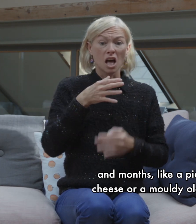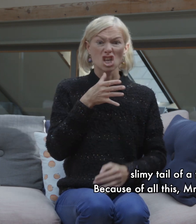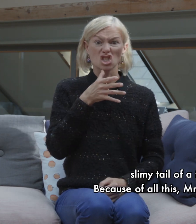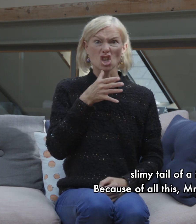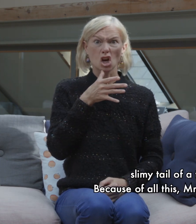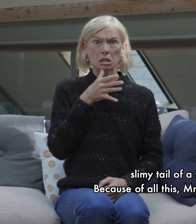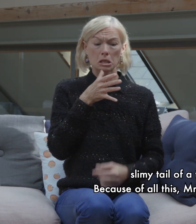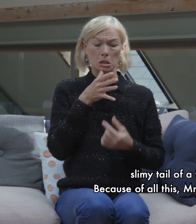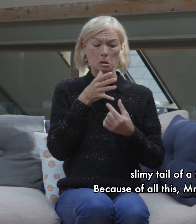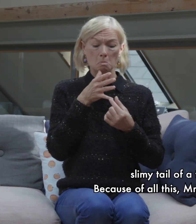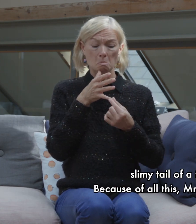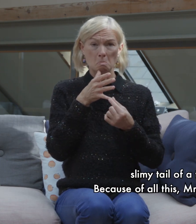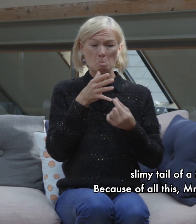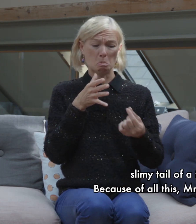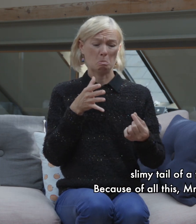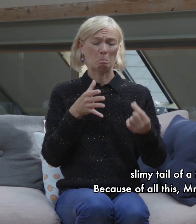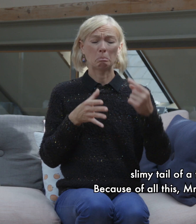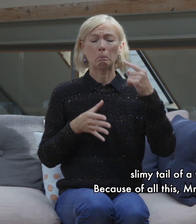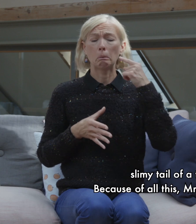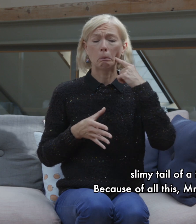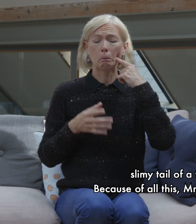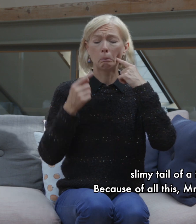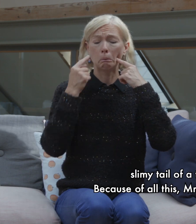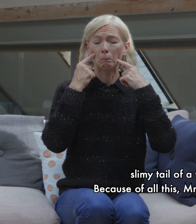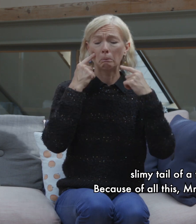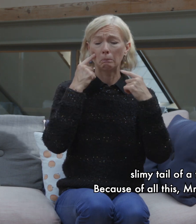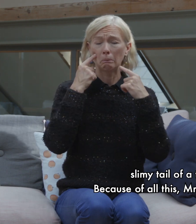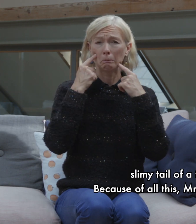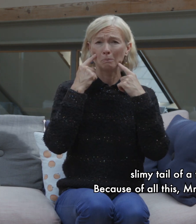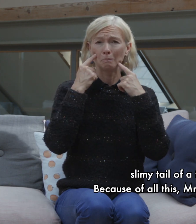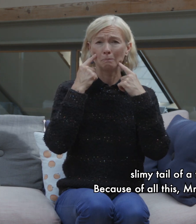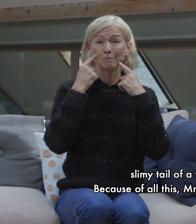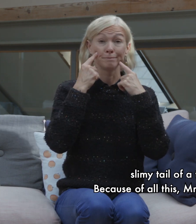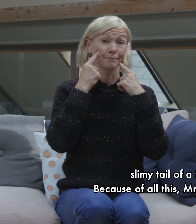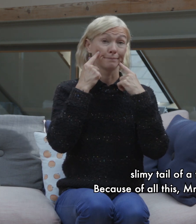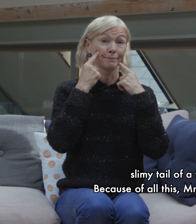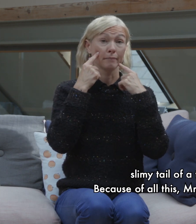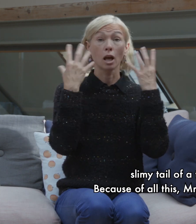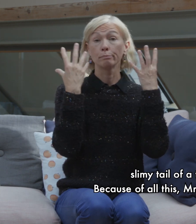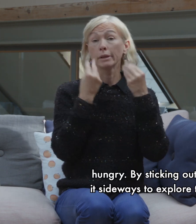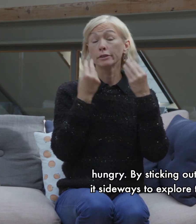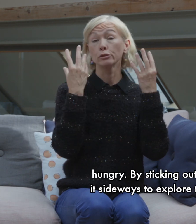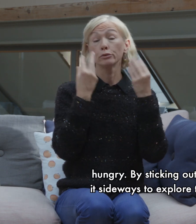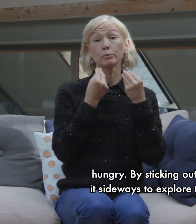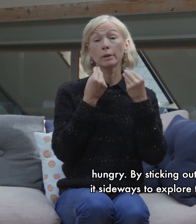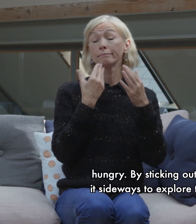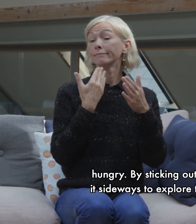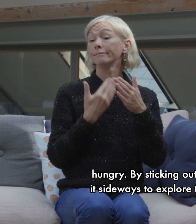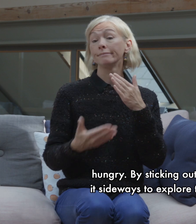the slimy tail of a tinned sardine. Because of all this, Mr. Twit never went really hungry. By sticking out